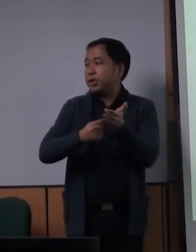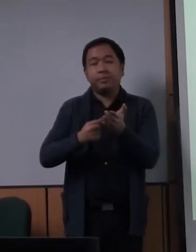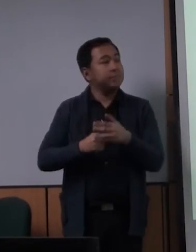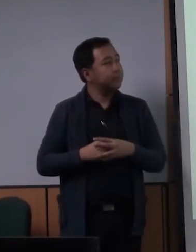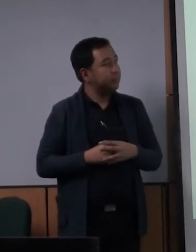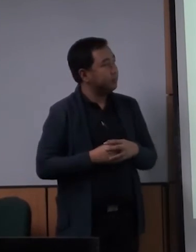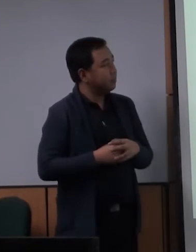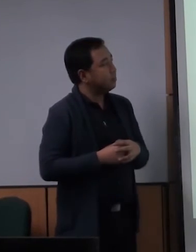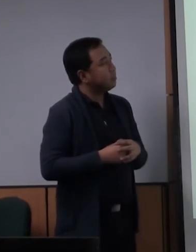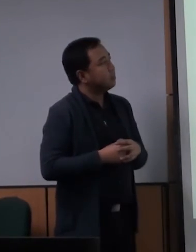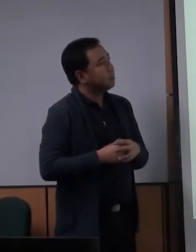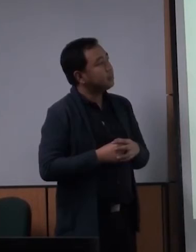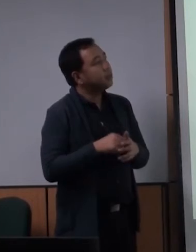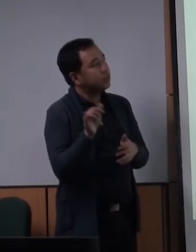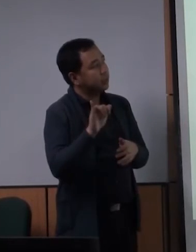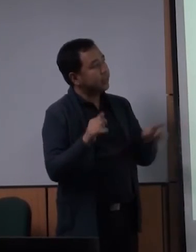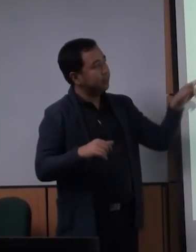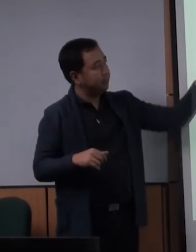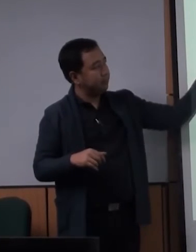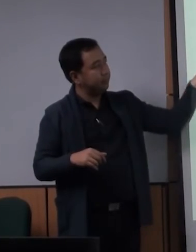Same with this.